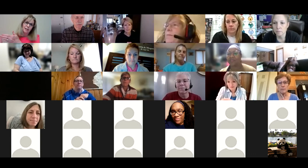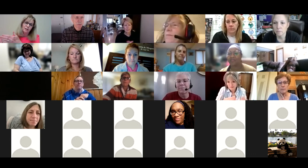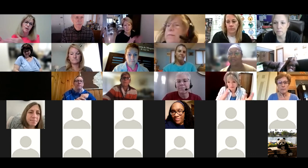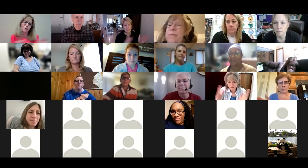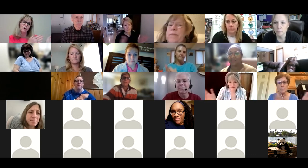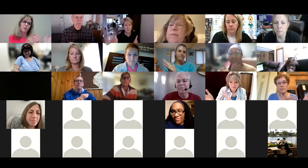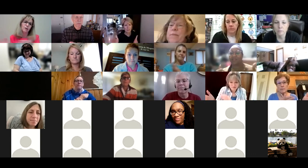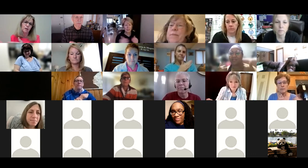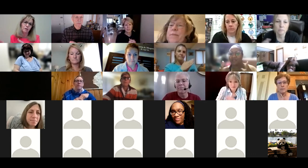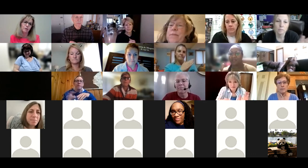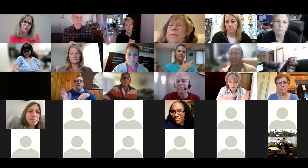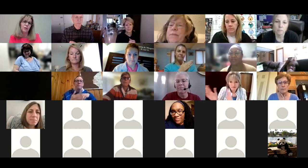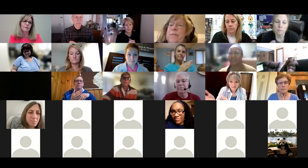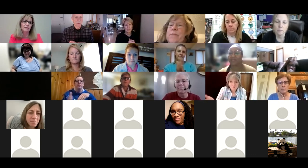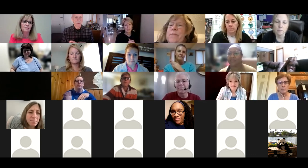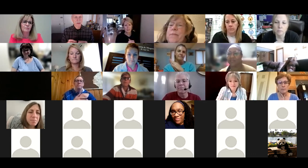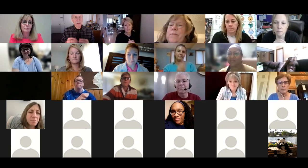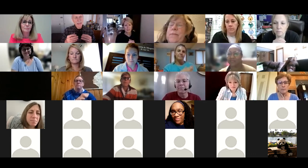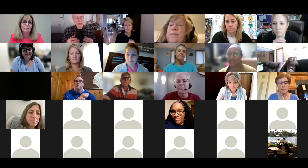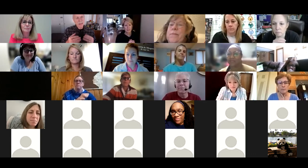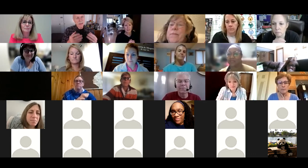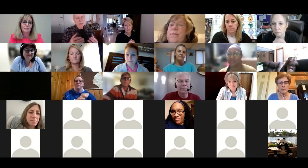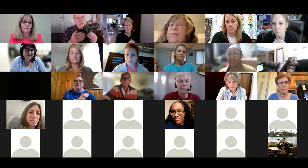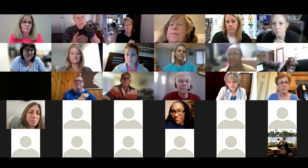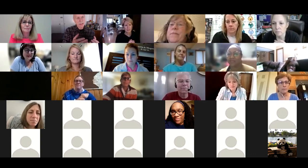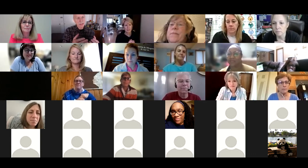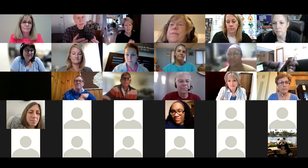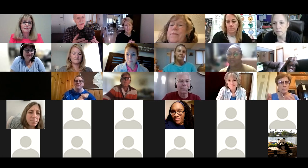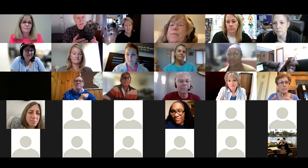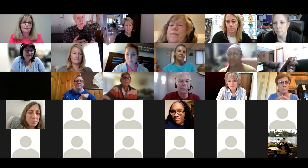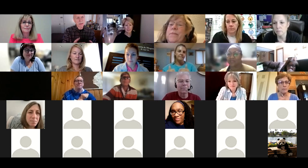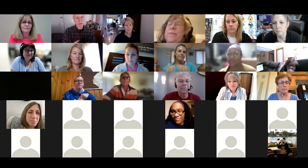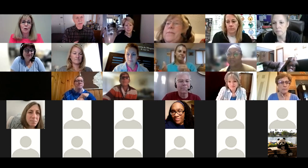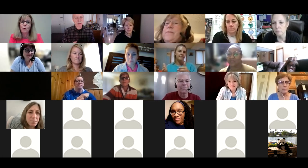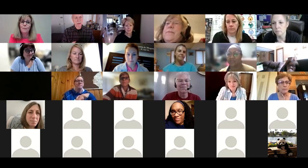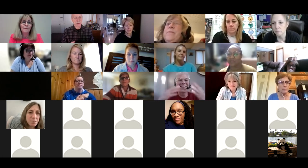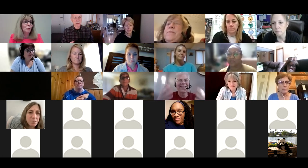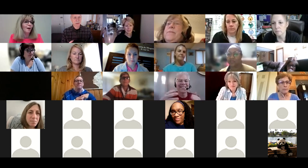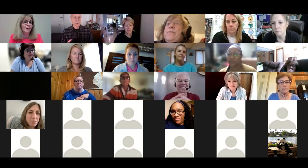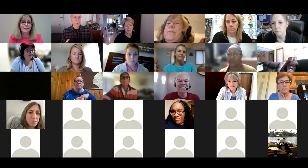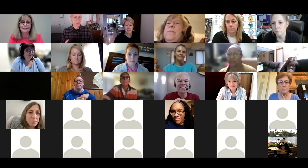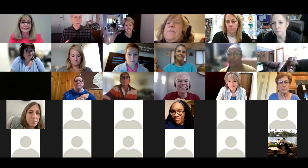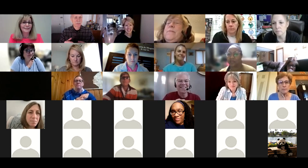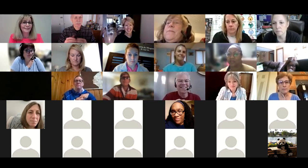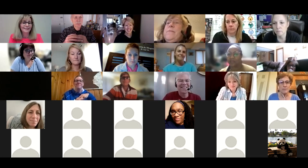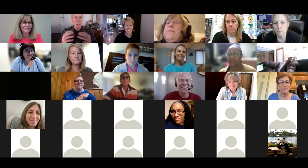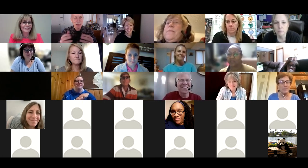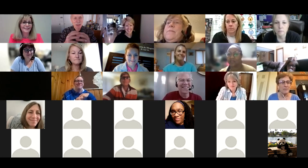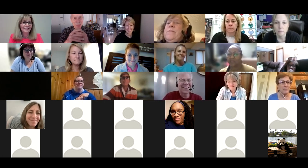day long across all your subjects. Could I add to your addition, Nancy? Oh, you got it. Puddle up.